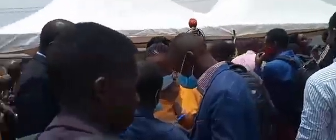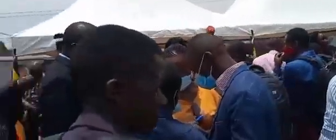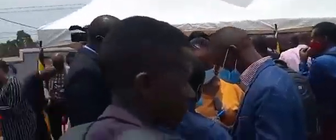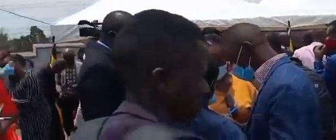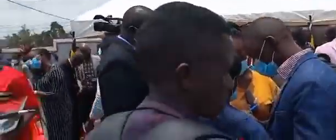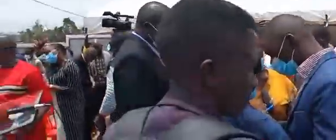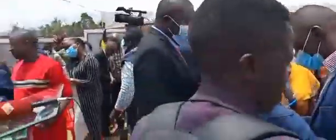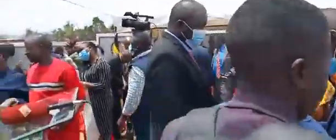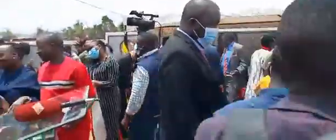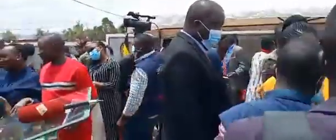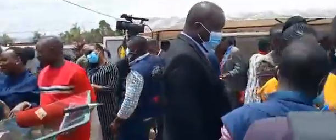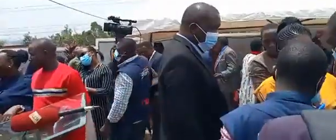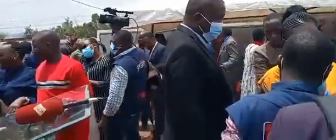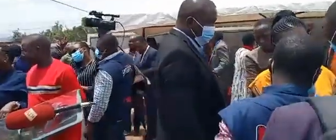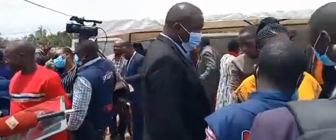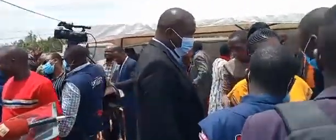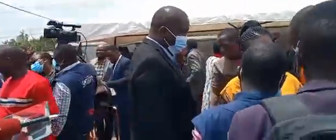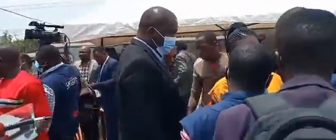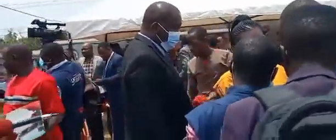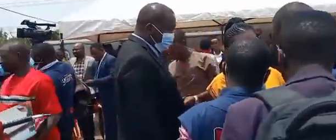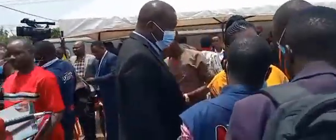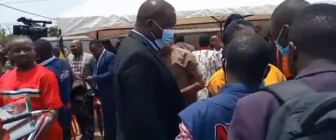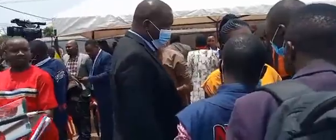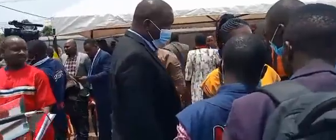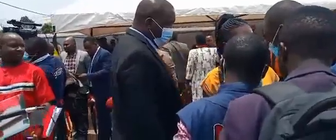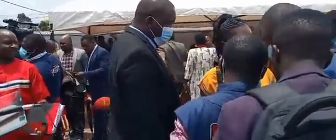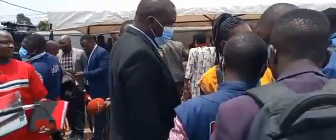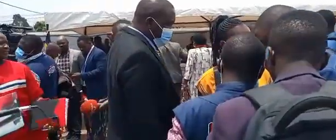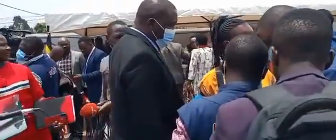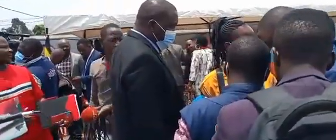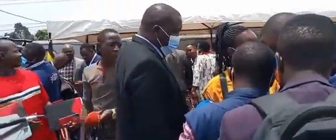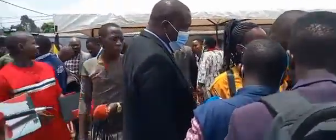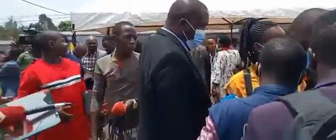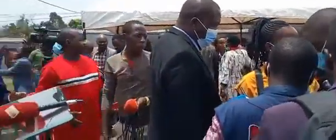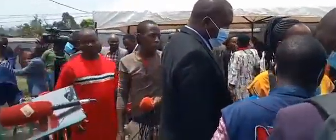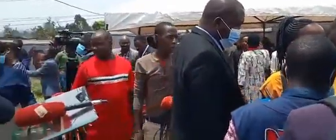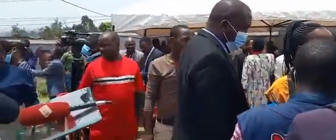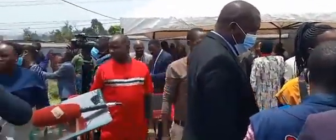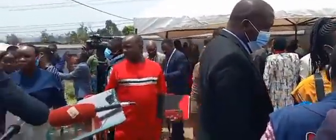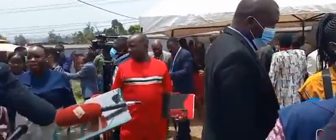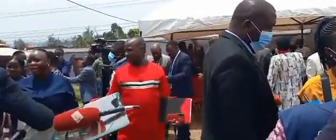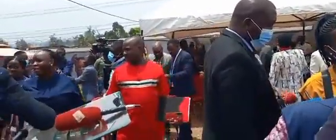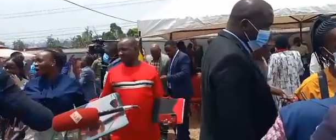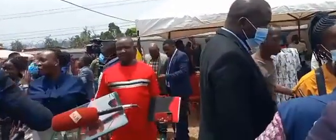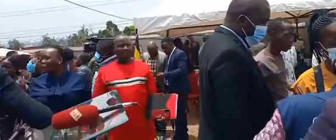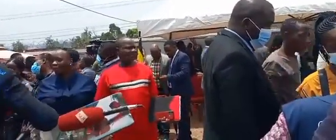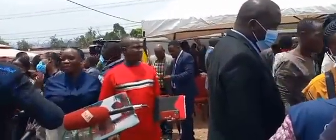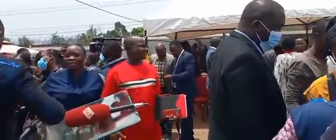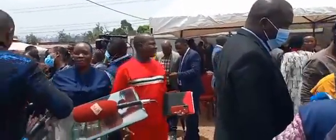Makomera, Havafa, Abalimu Benin Zibo, families as Gadewiru, Matavina Chakuria, Ramukoli,